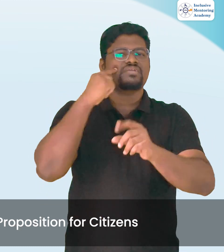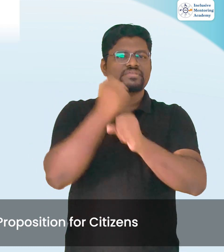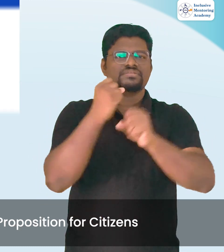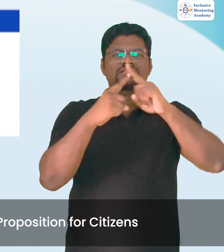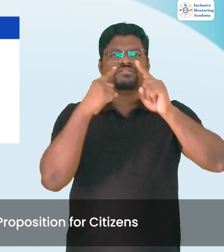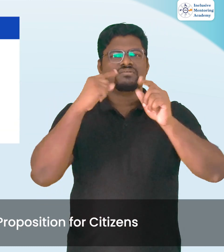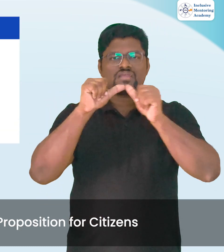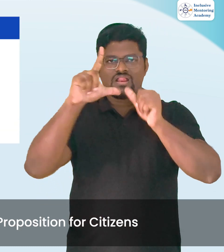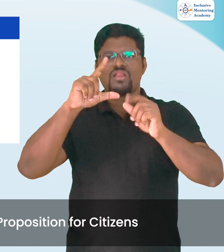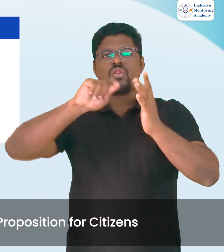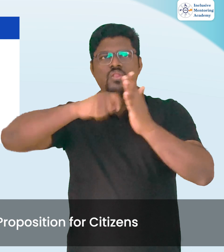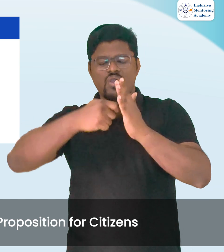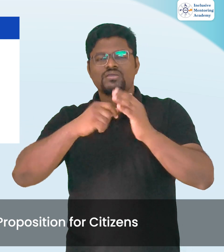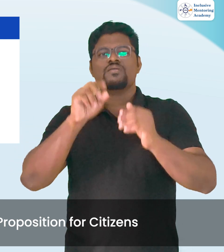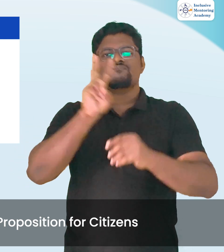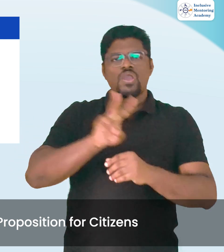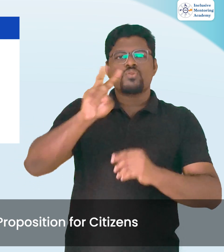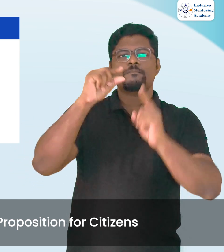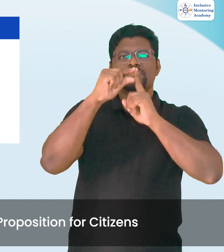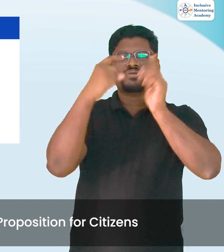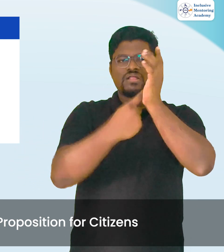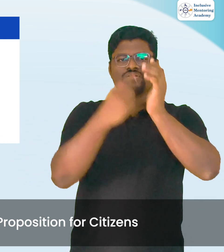Digital Locker, value proposition for citizens.